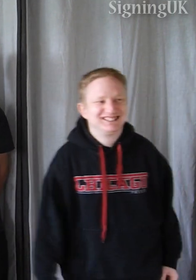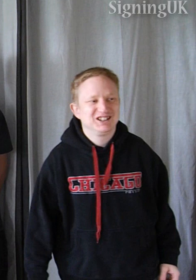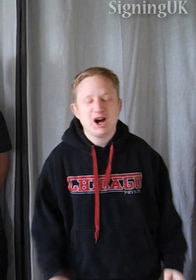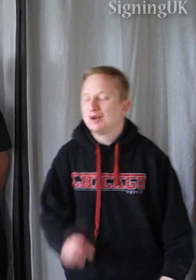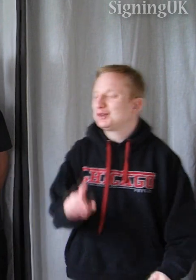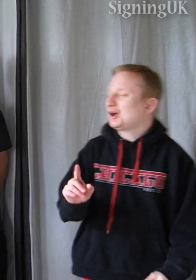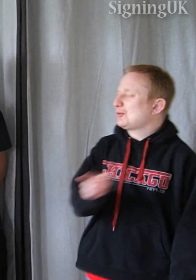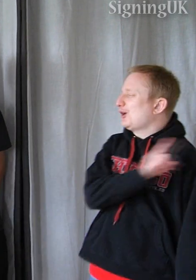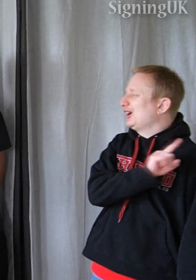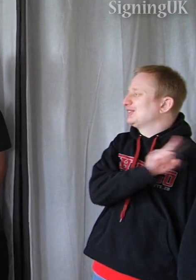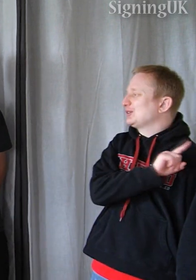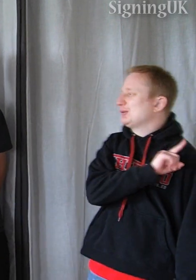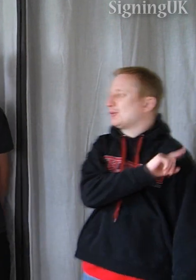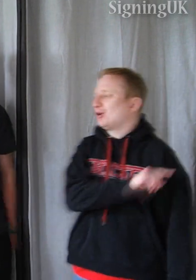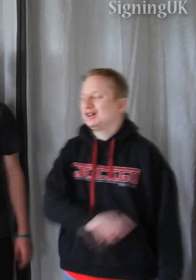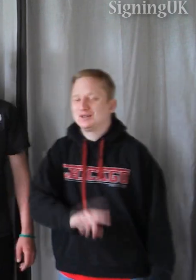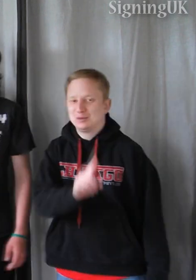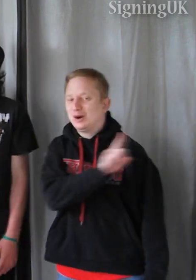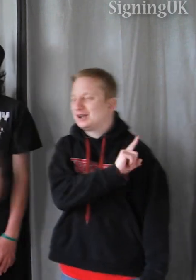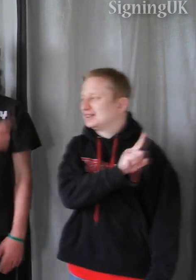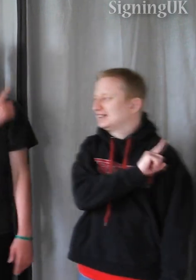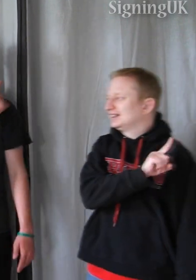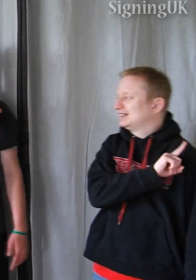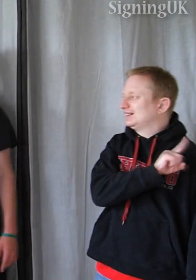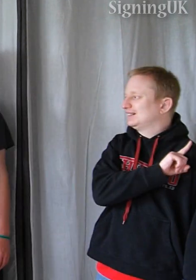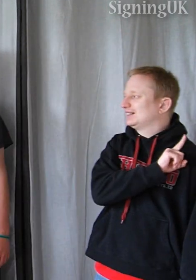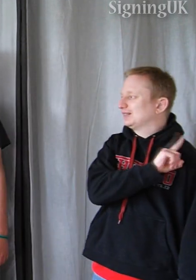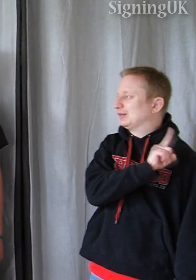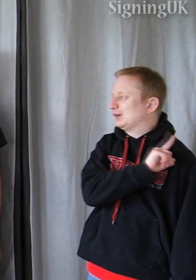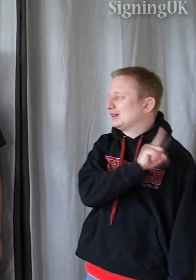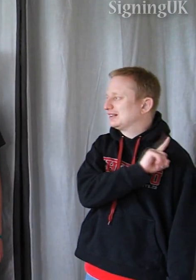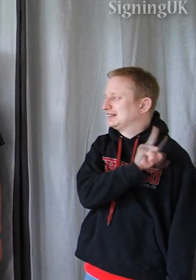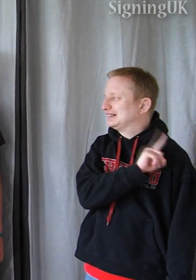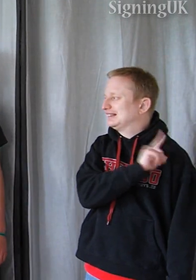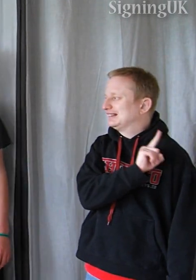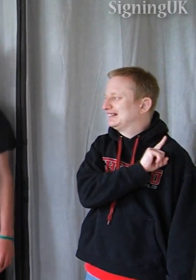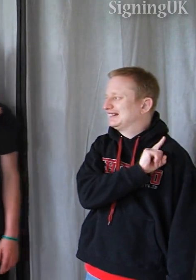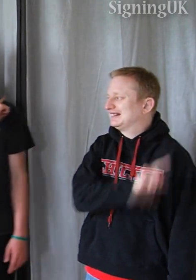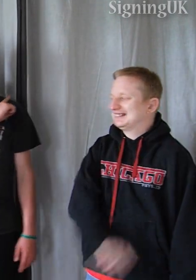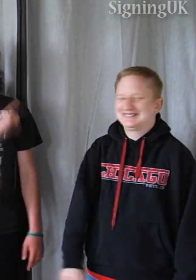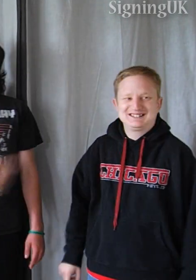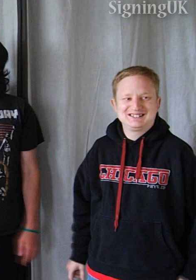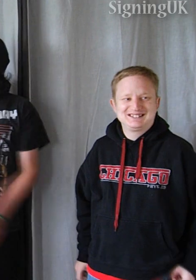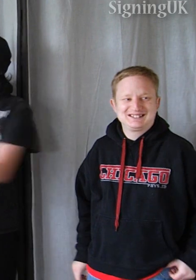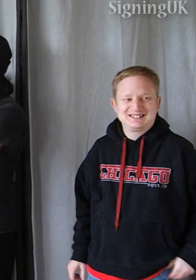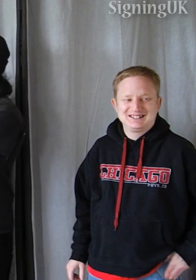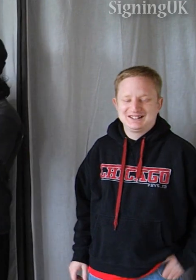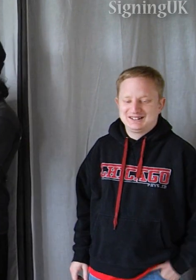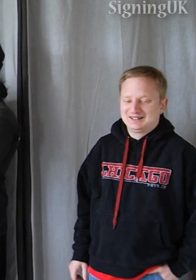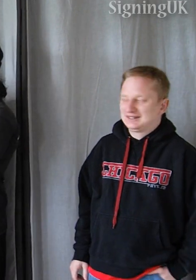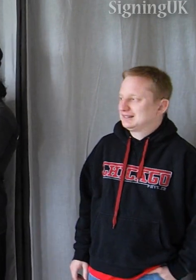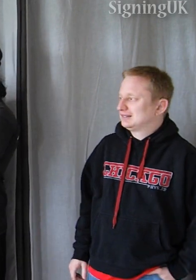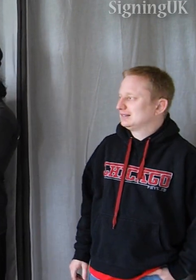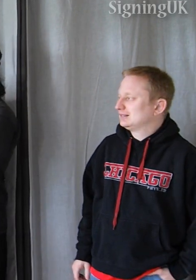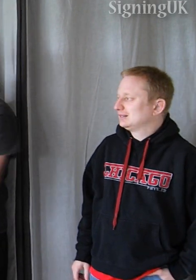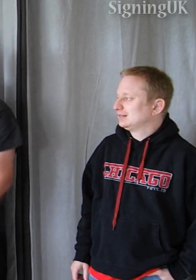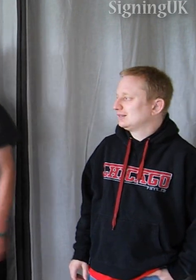Why? Oh, sorry, why? I thought you meant why. Why? Why? Why? Don't mind me this time.